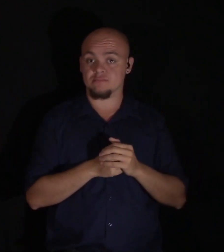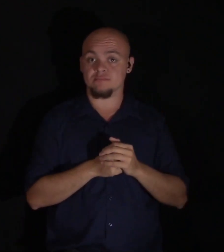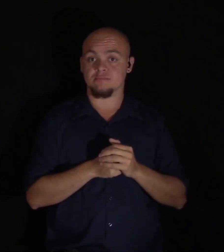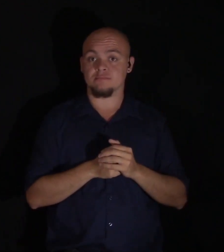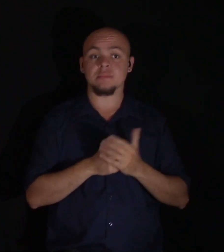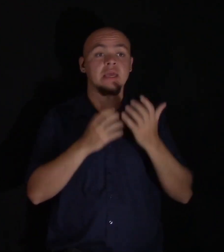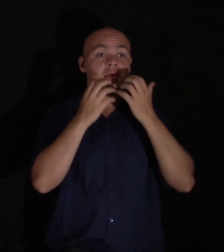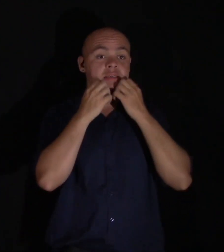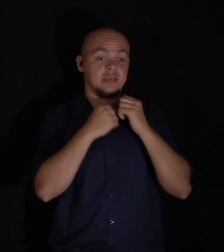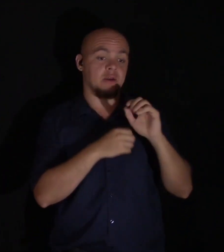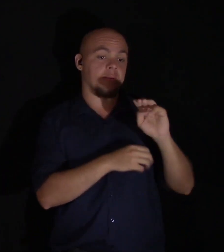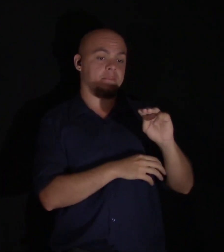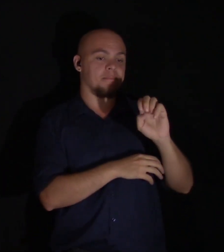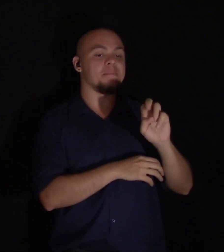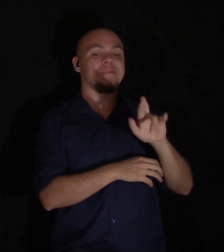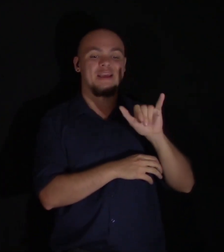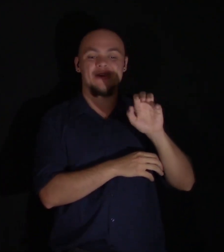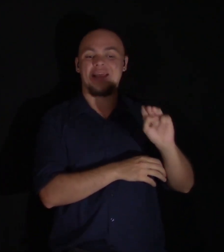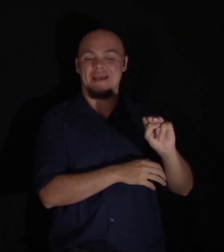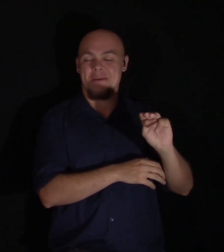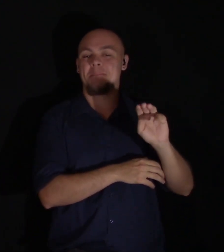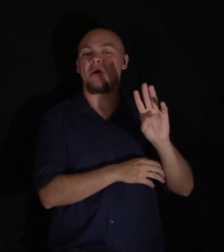Dear Merriam-Webster,